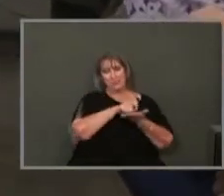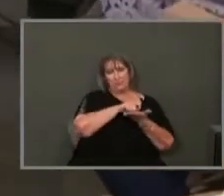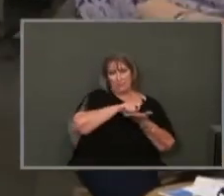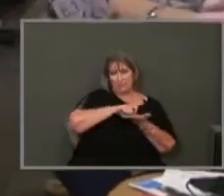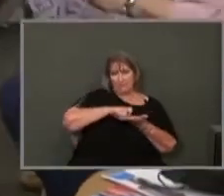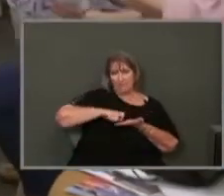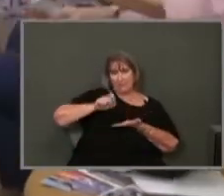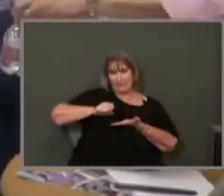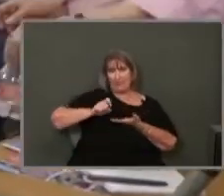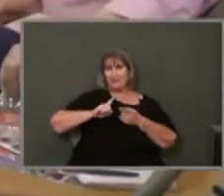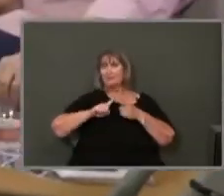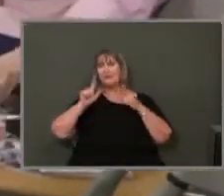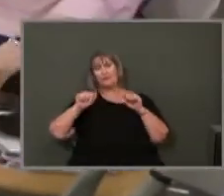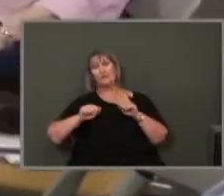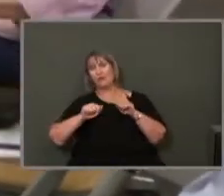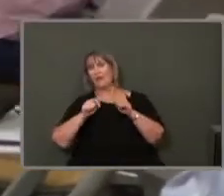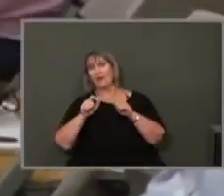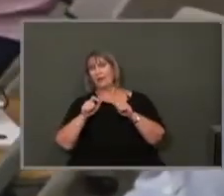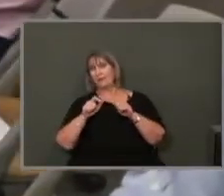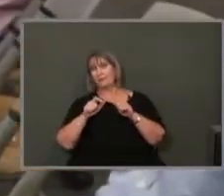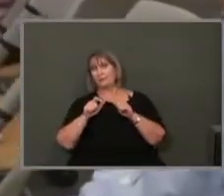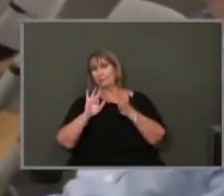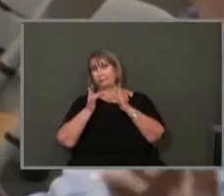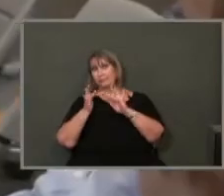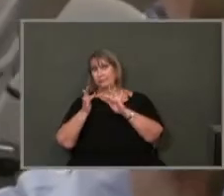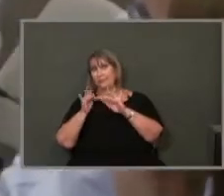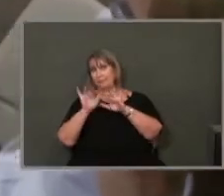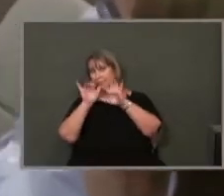but feel free to leave a comment and we'll collect that and